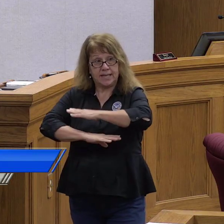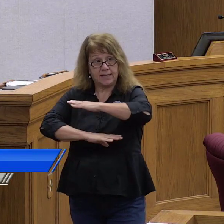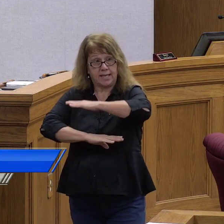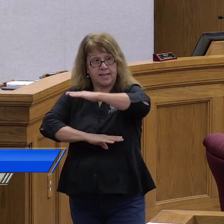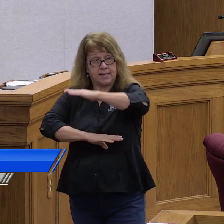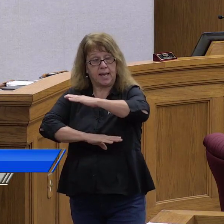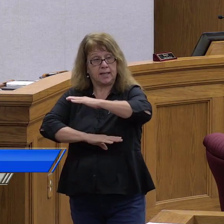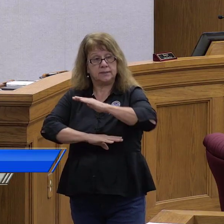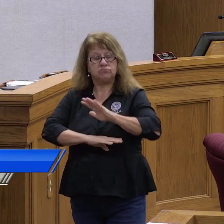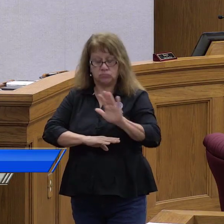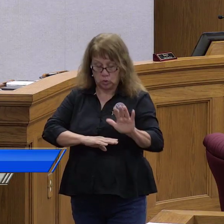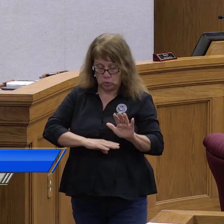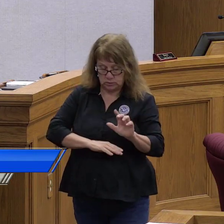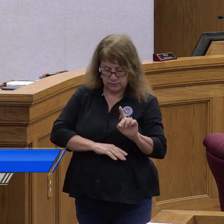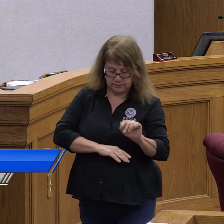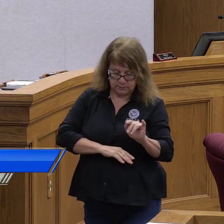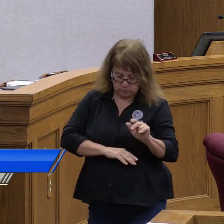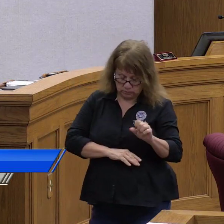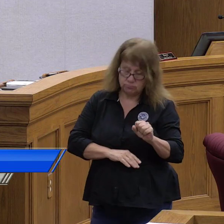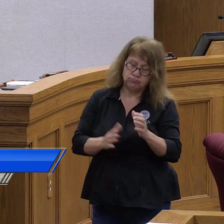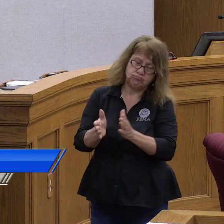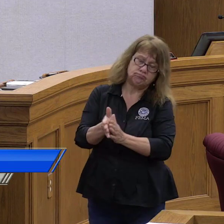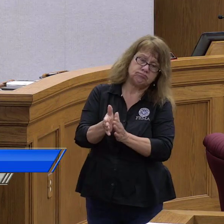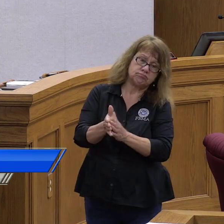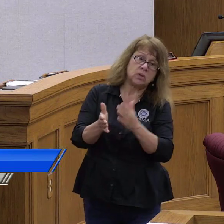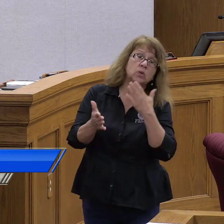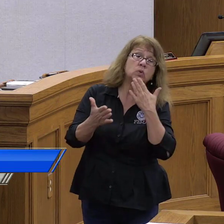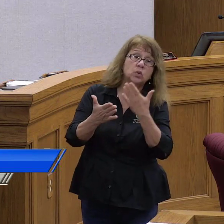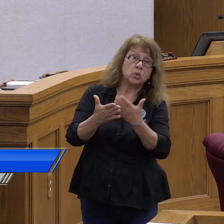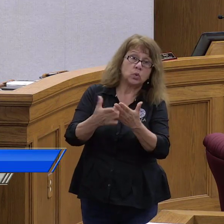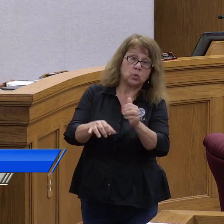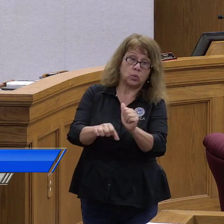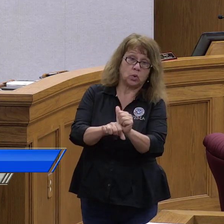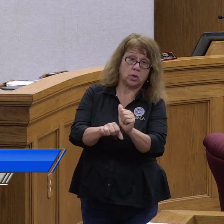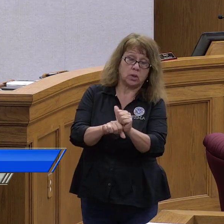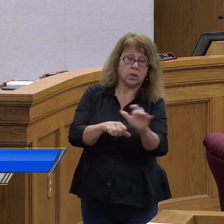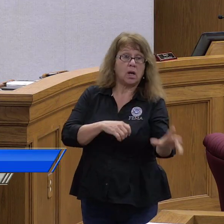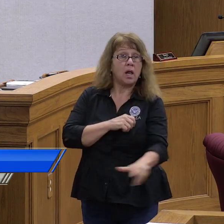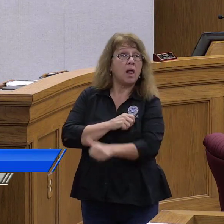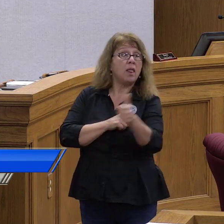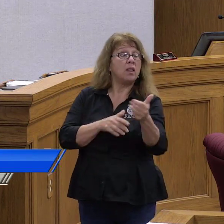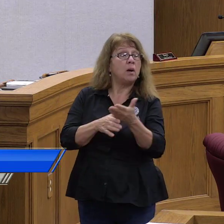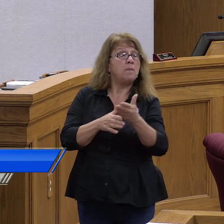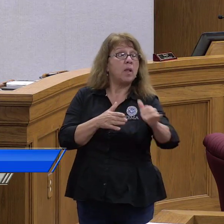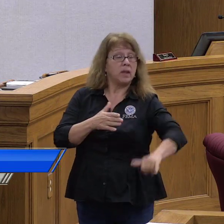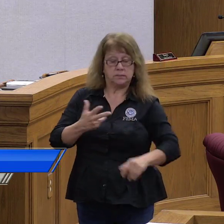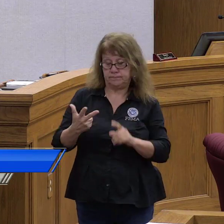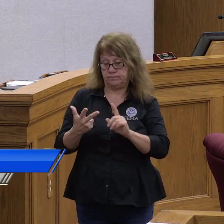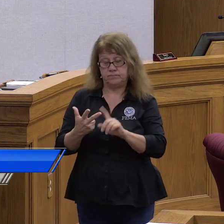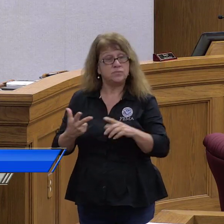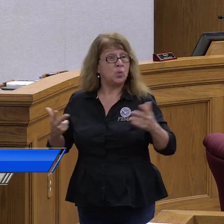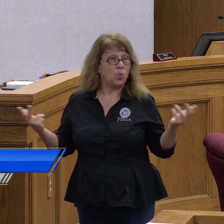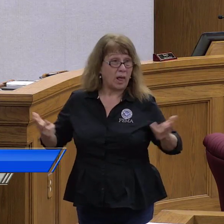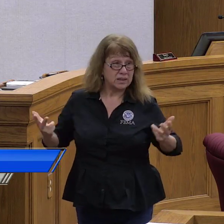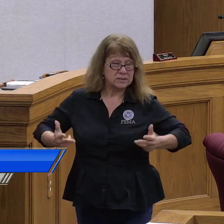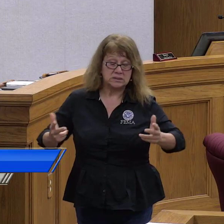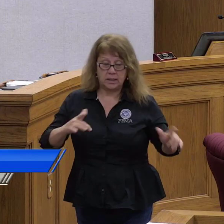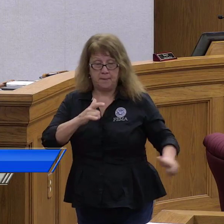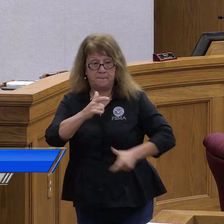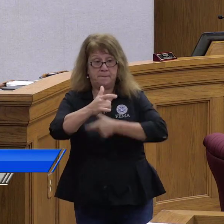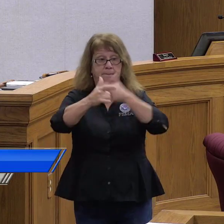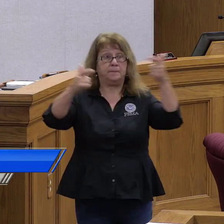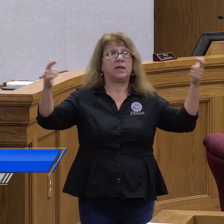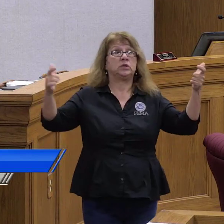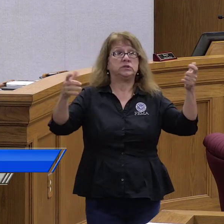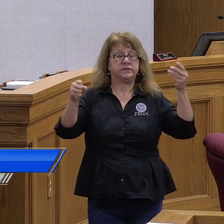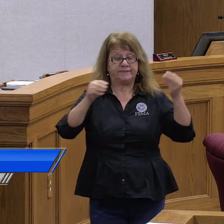very feverishly to do that, and I commend them. The other part of that equation is a bigger fix,